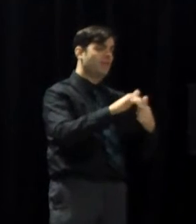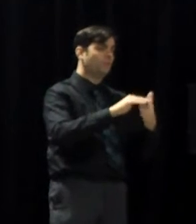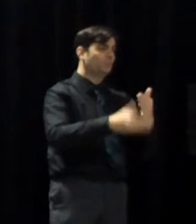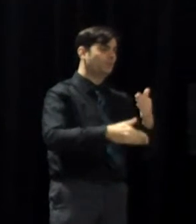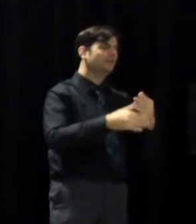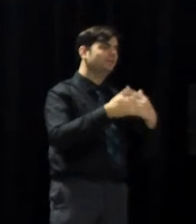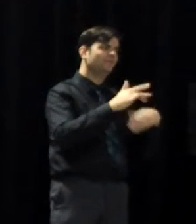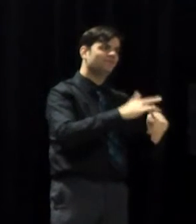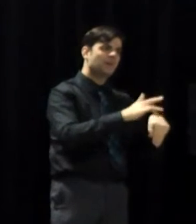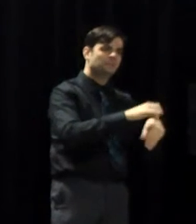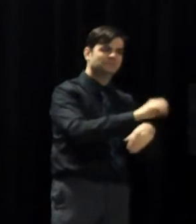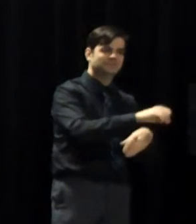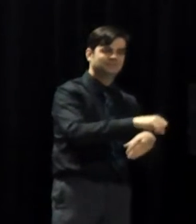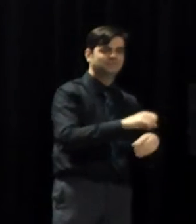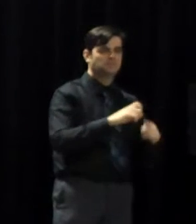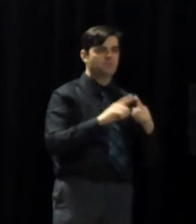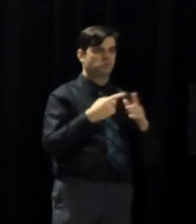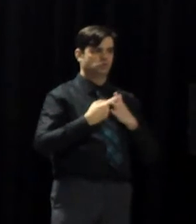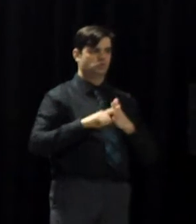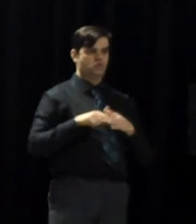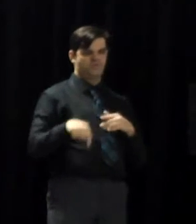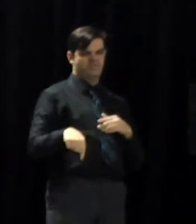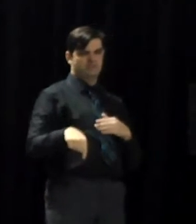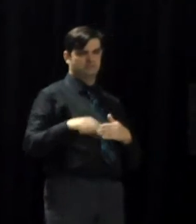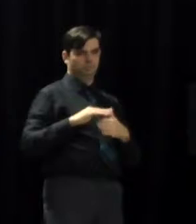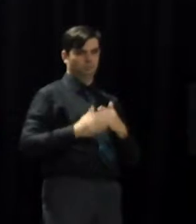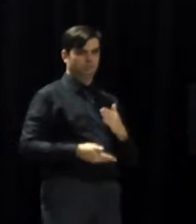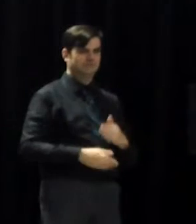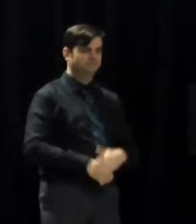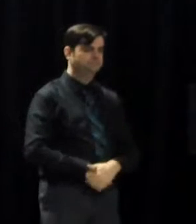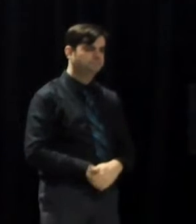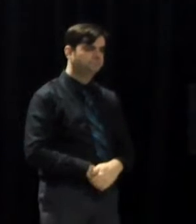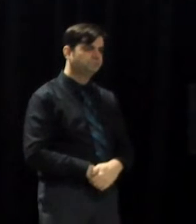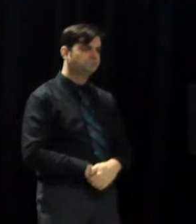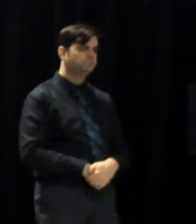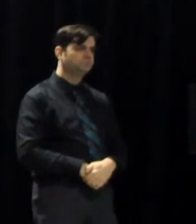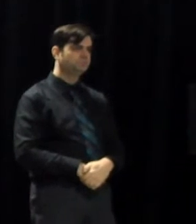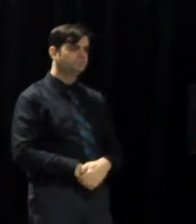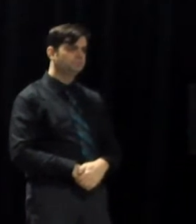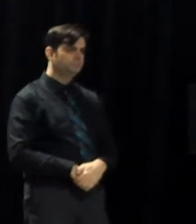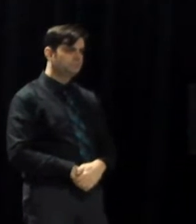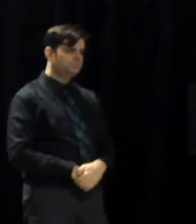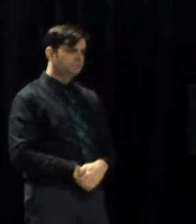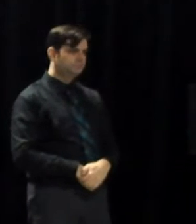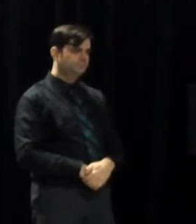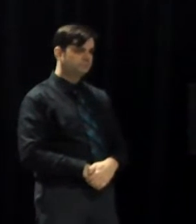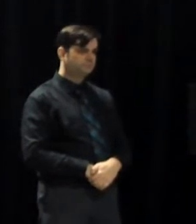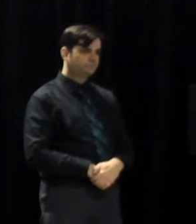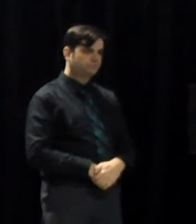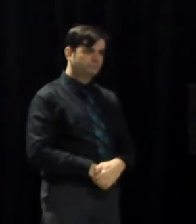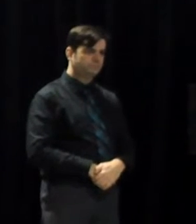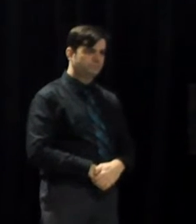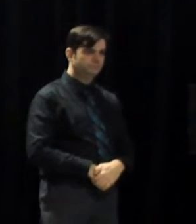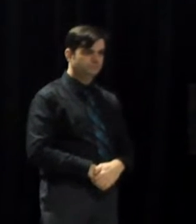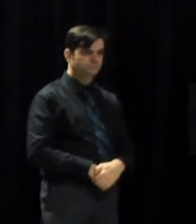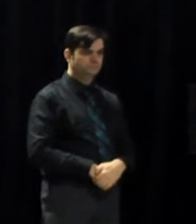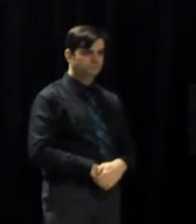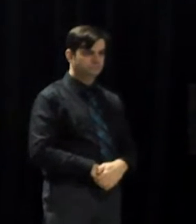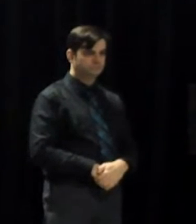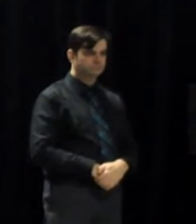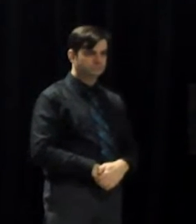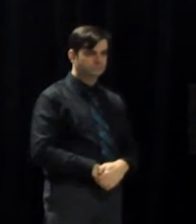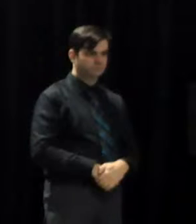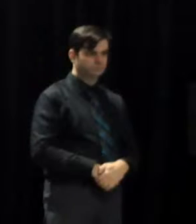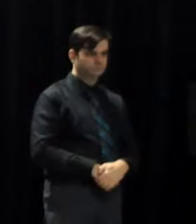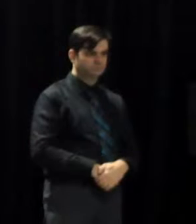Do you think that the positivity rate is depressed at all by doing so many school tests where you're getting only a handful of negatives? No, because